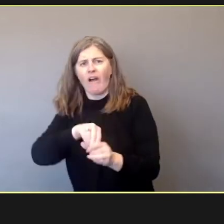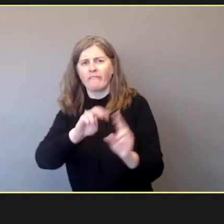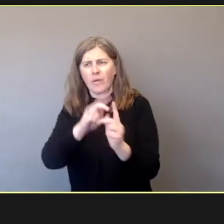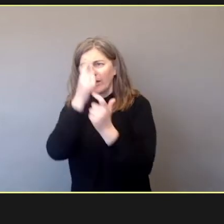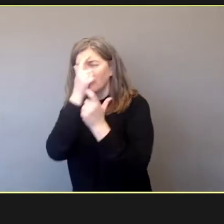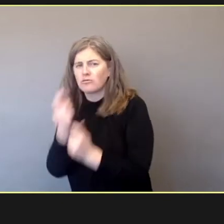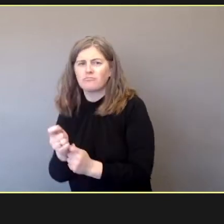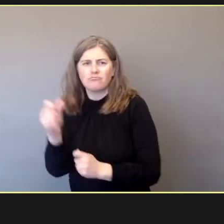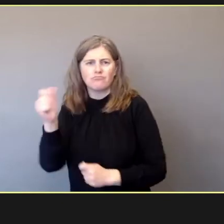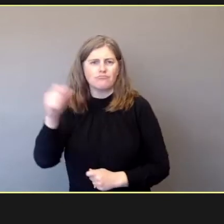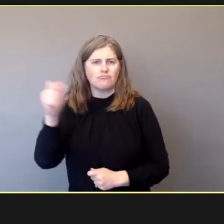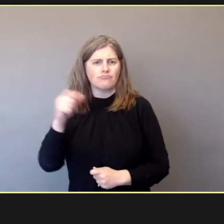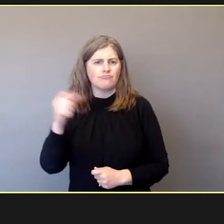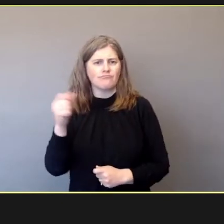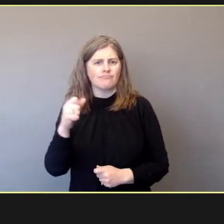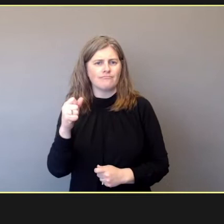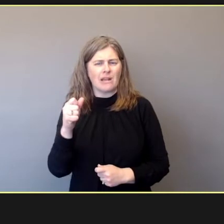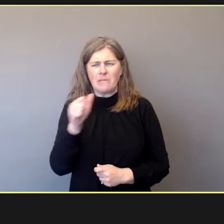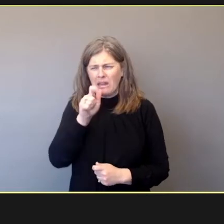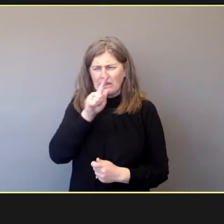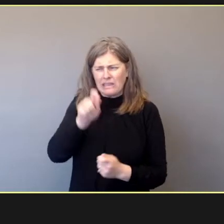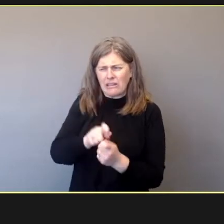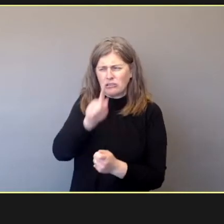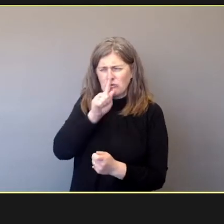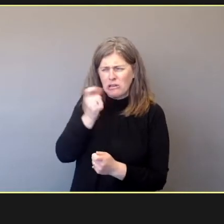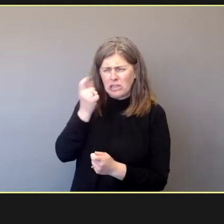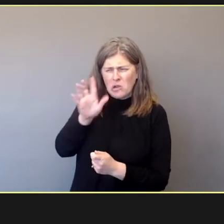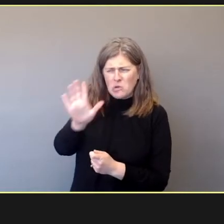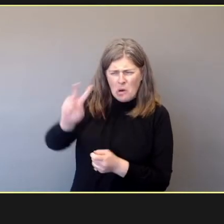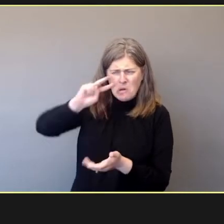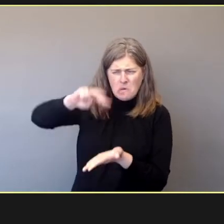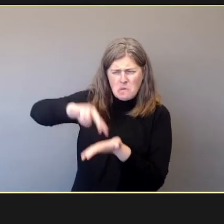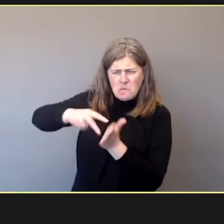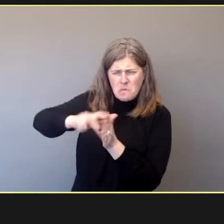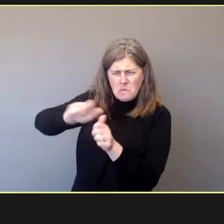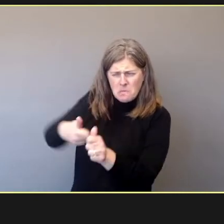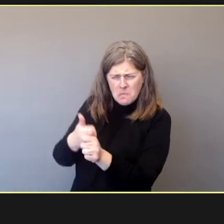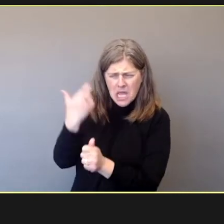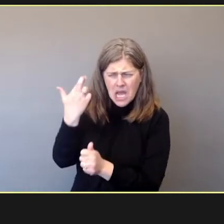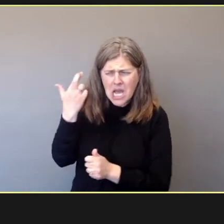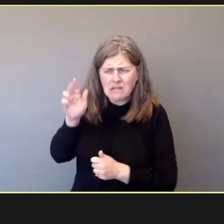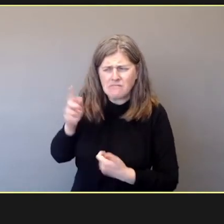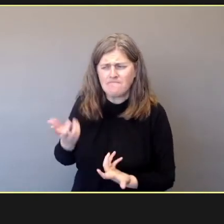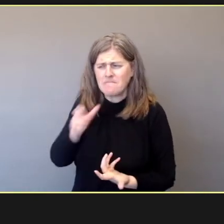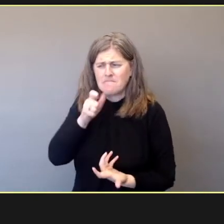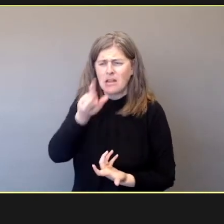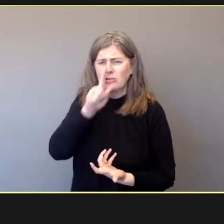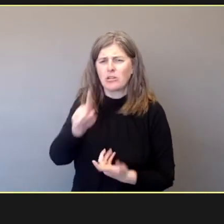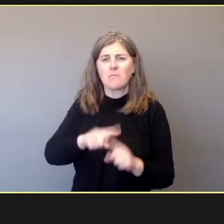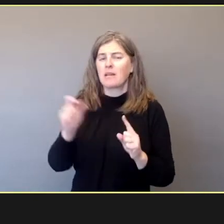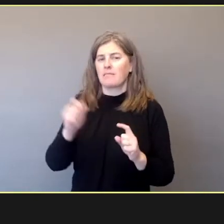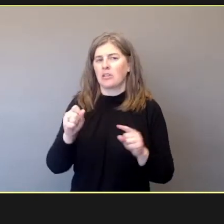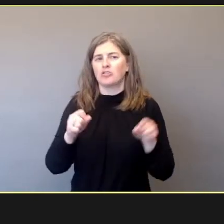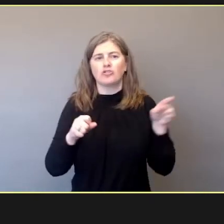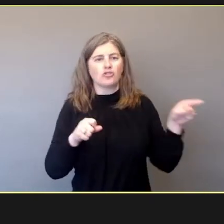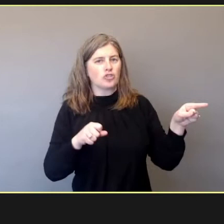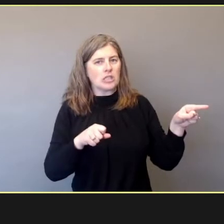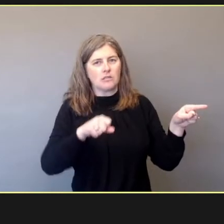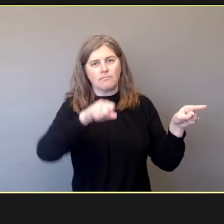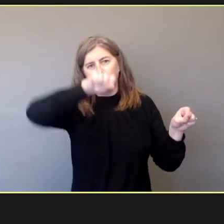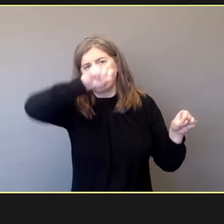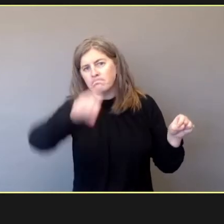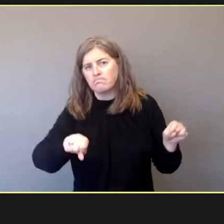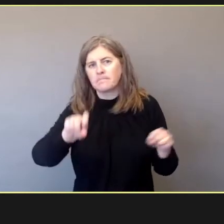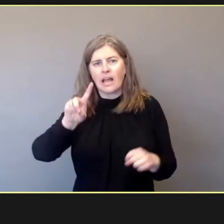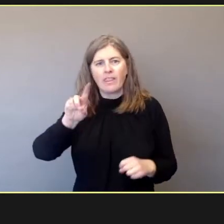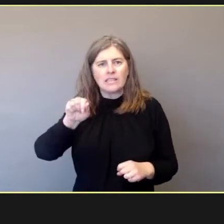And so not exactly sure I understand the genesis of that question, but yeah, she loves the data. She loves to hear what's